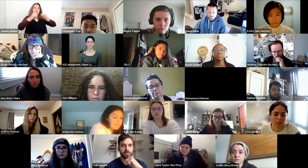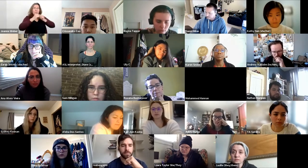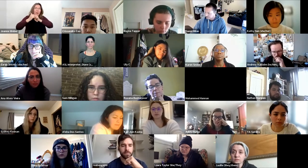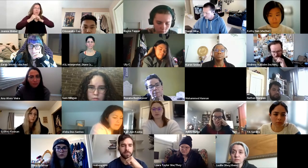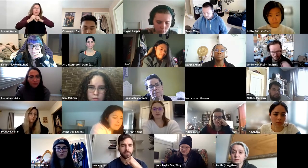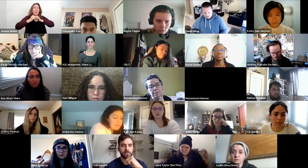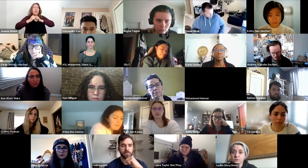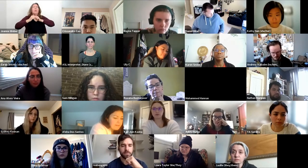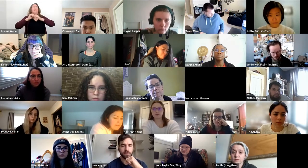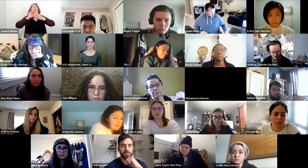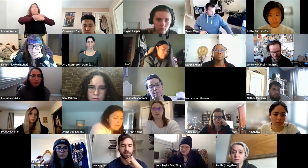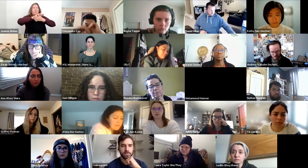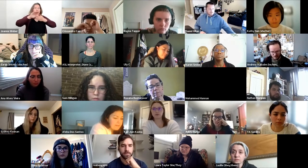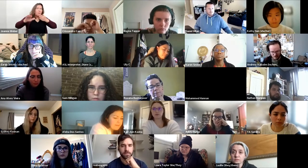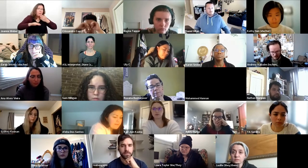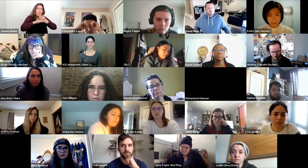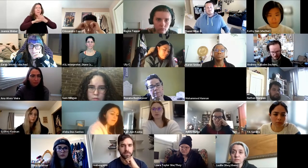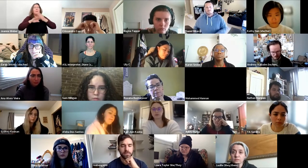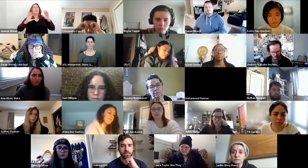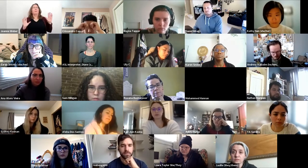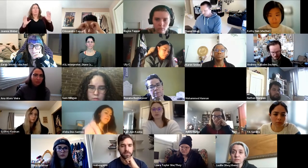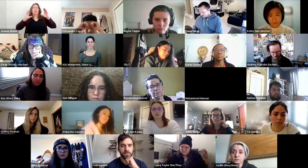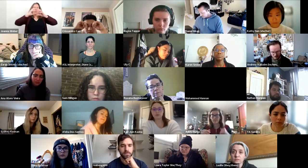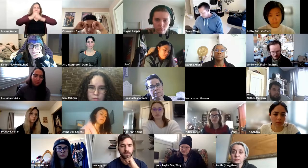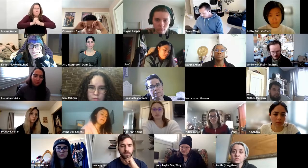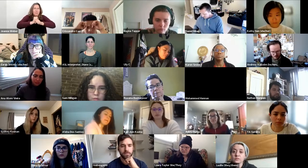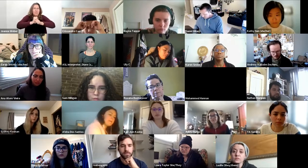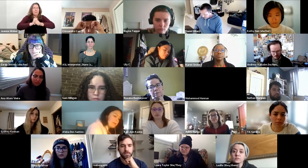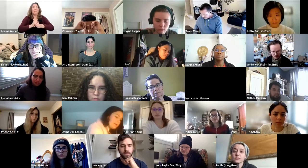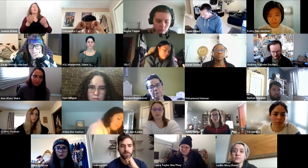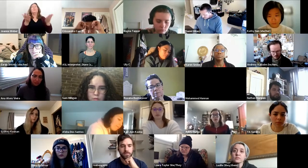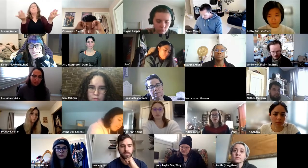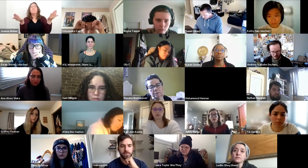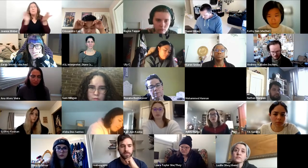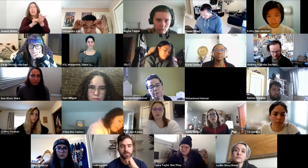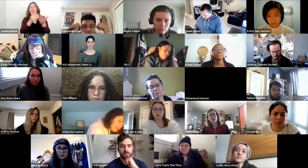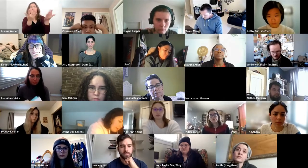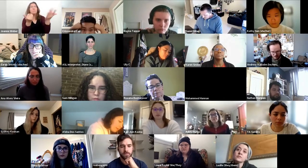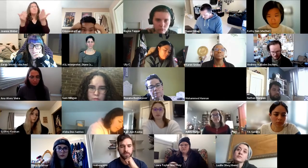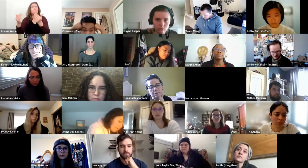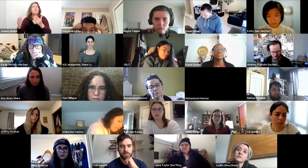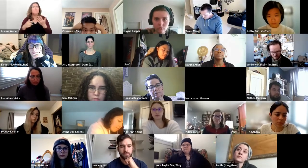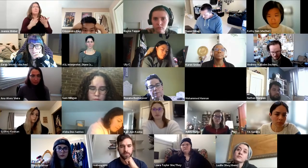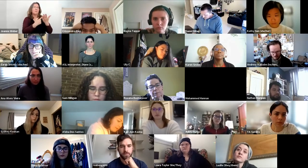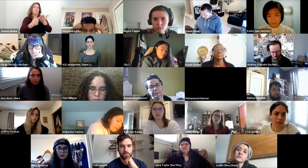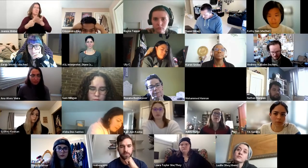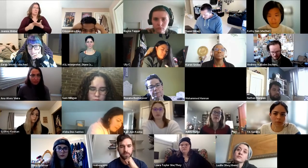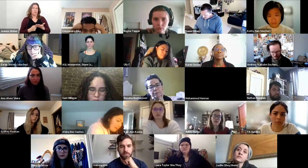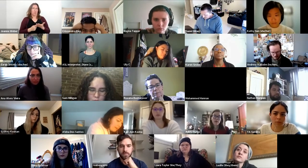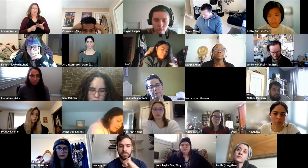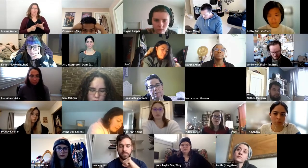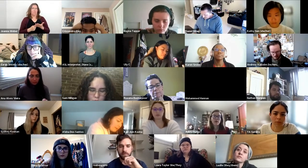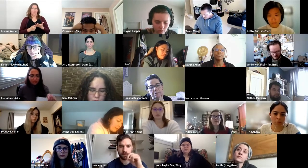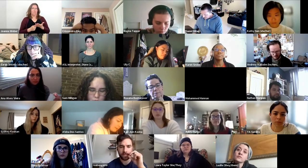show that. We can watch it together. And then again, at the end, we can invite